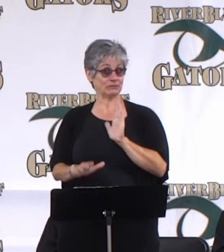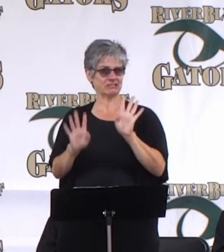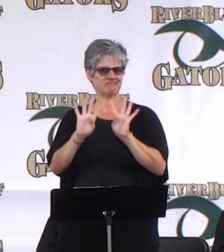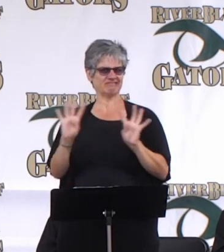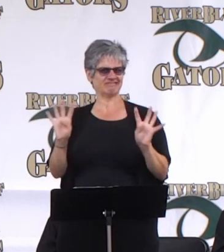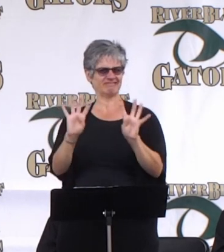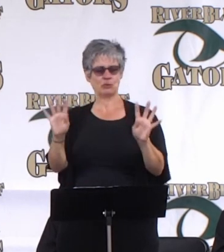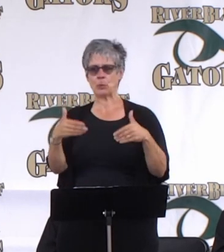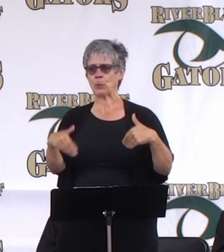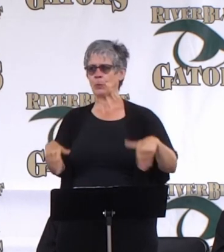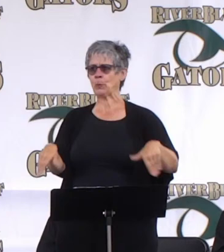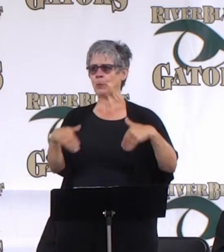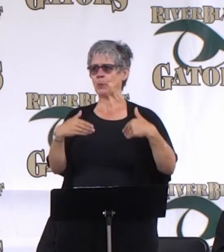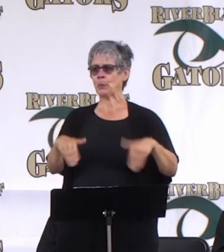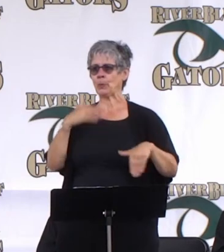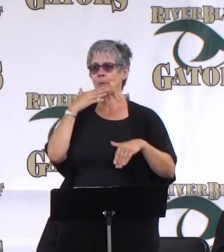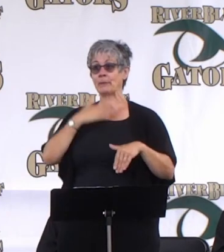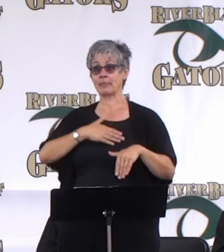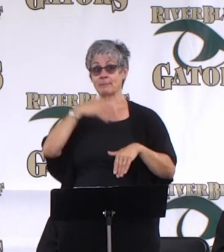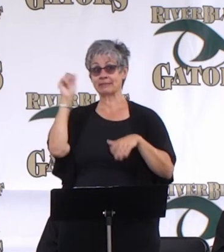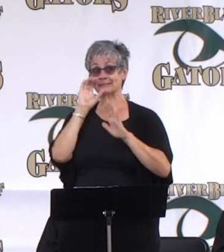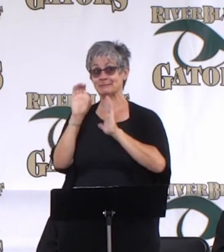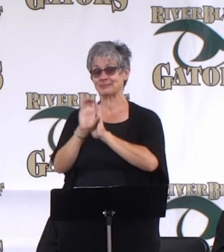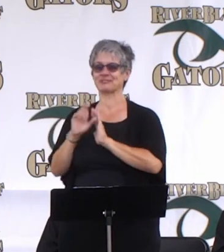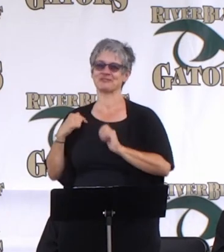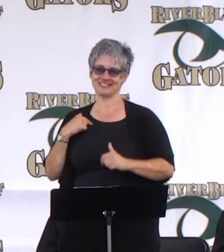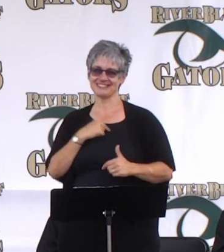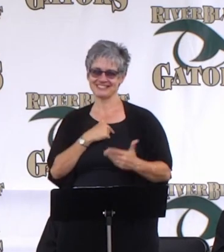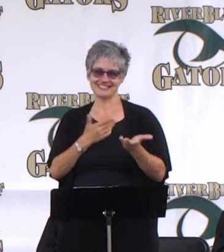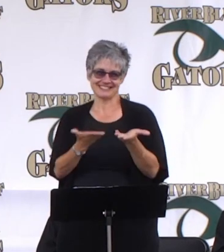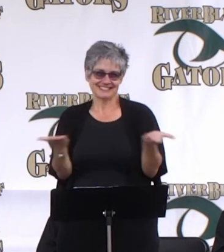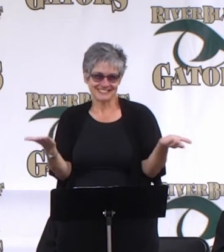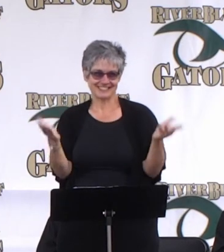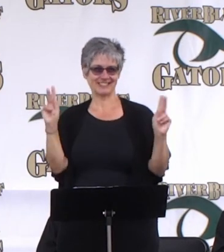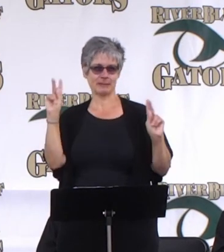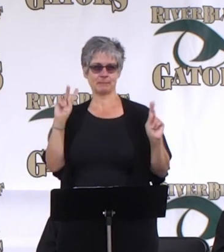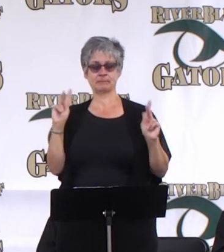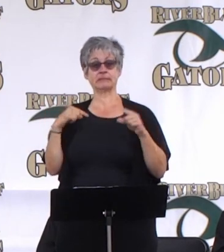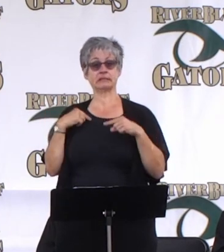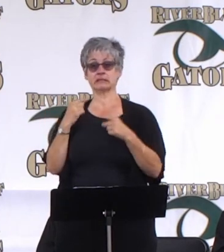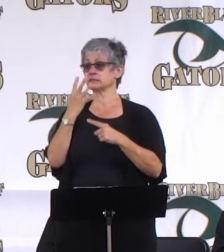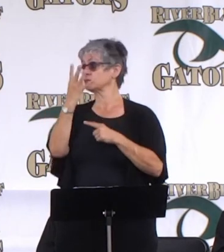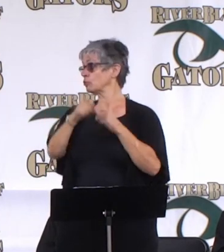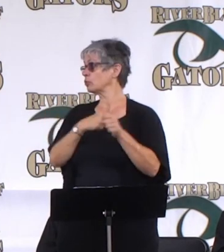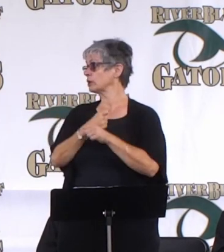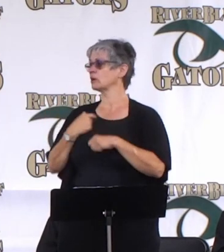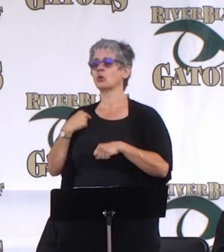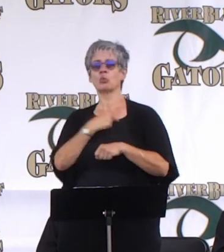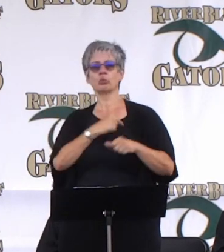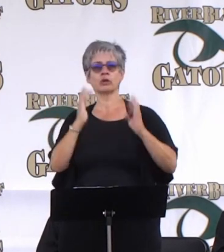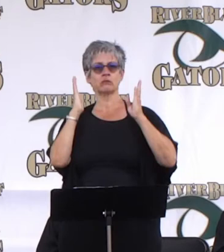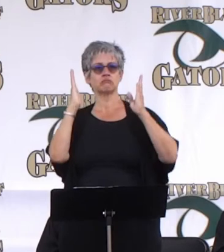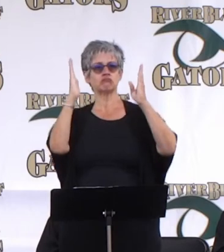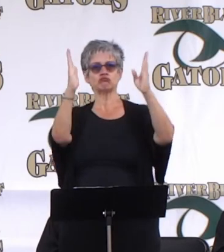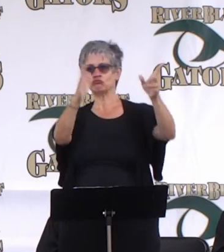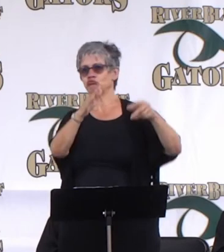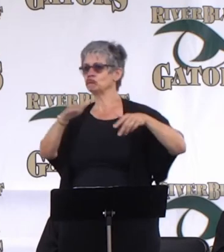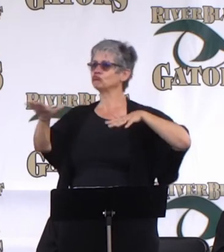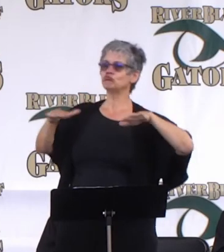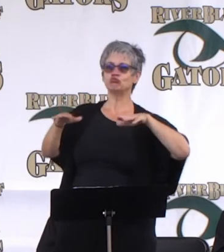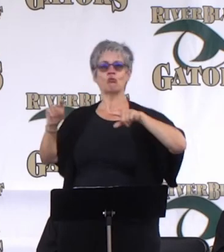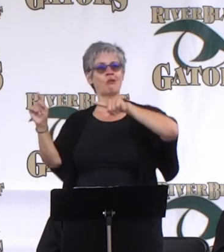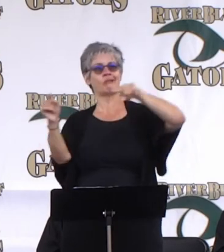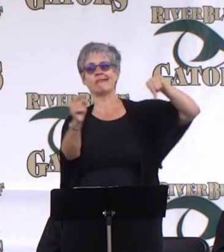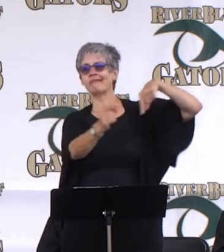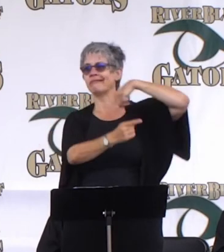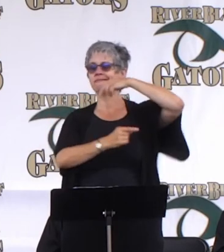best images are of us, the people. Over the last 4 years, we have walked the corridors of River Bluff. We have heard